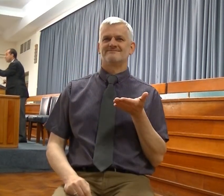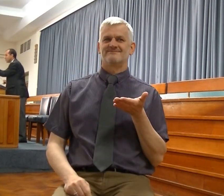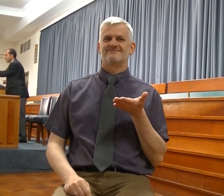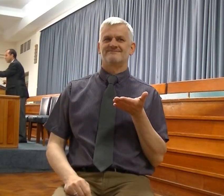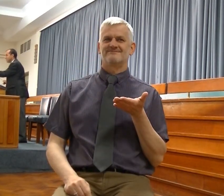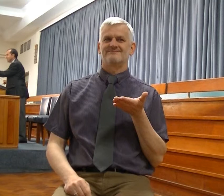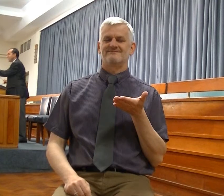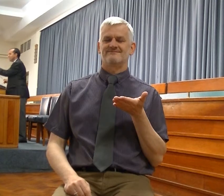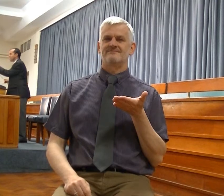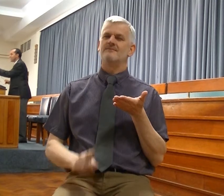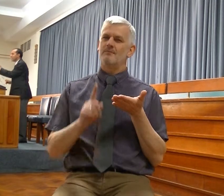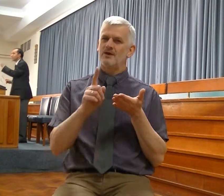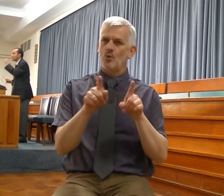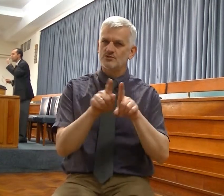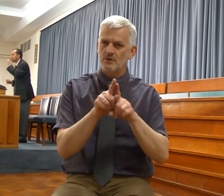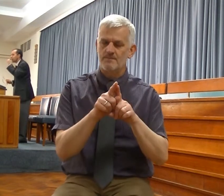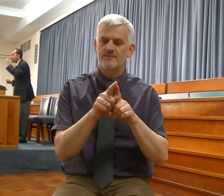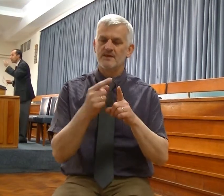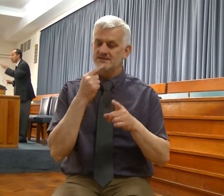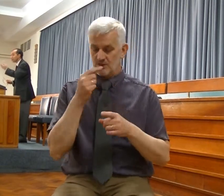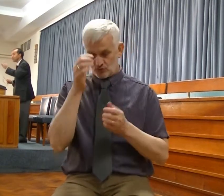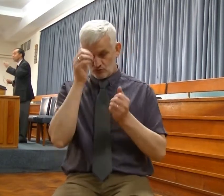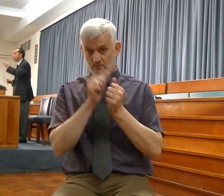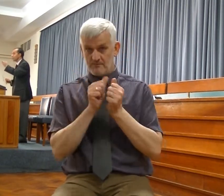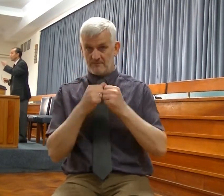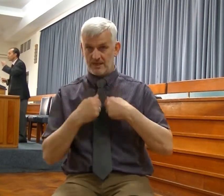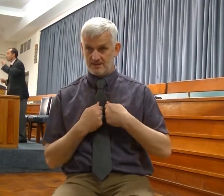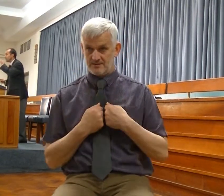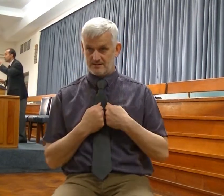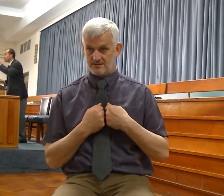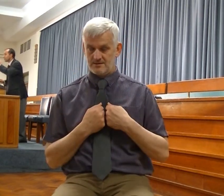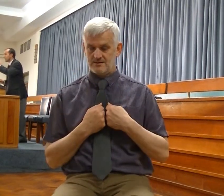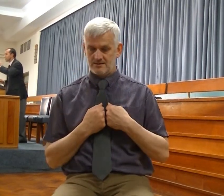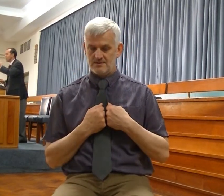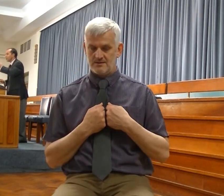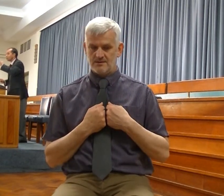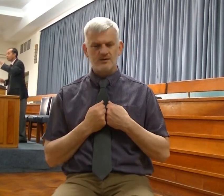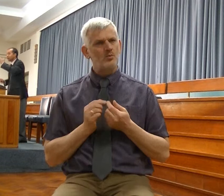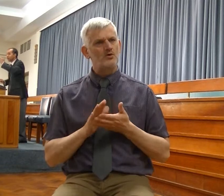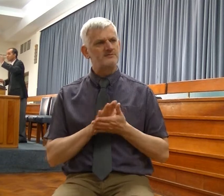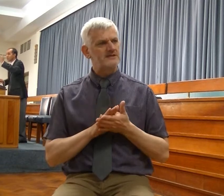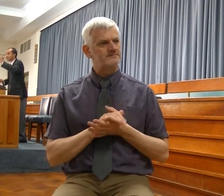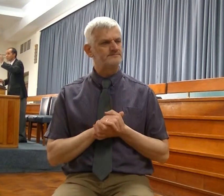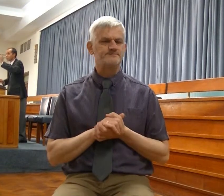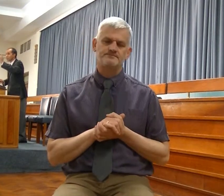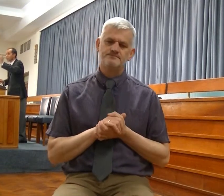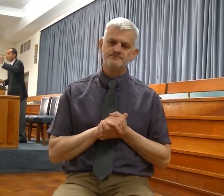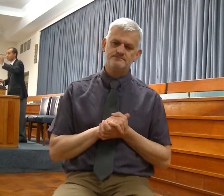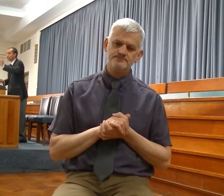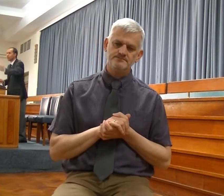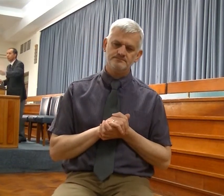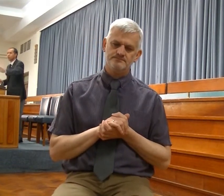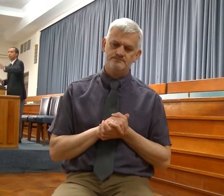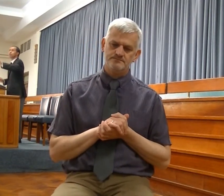thing, by saying, remember me, is that it's his one word. You see, to believe in Christ or to confess